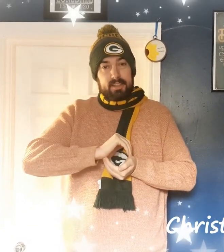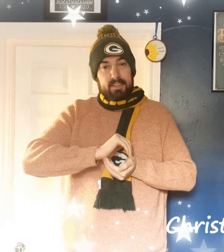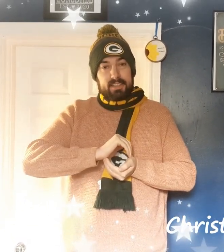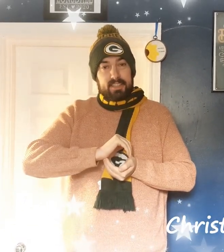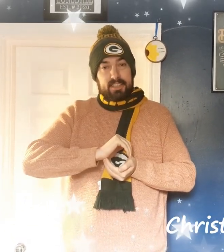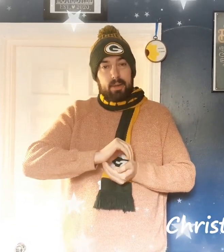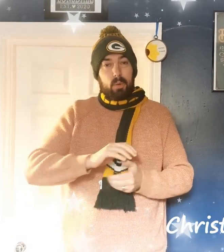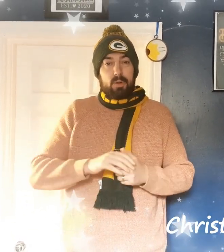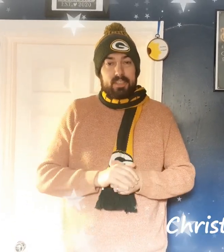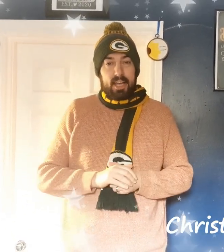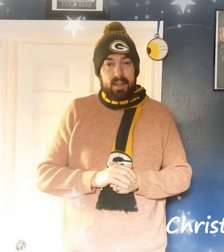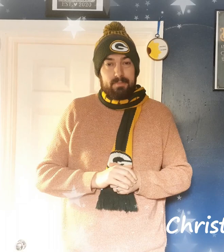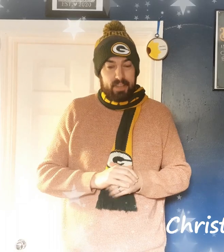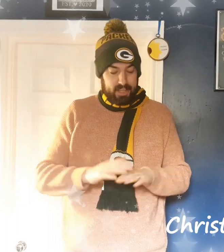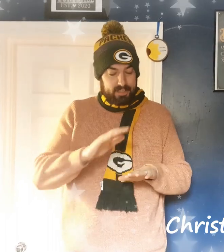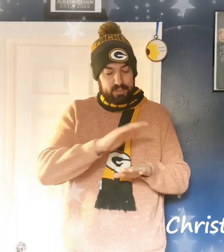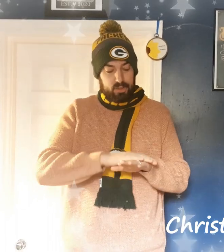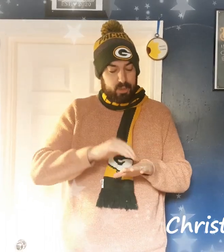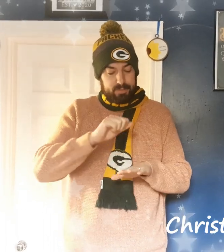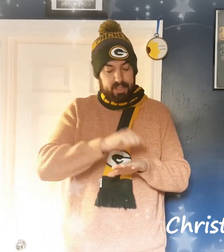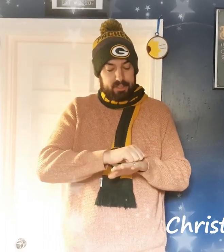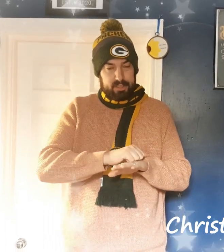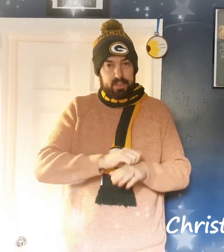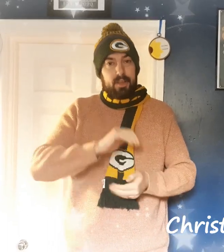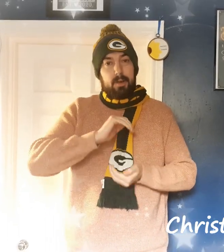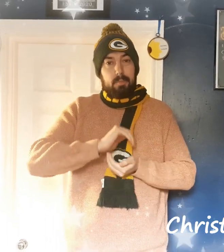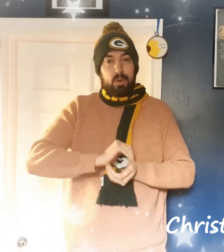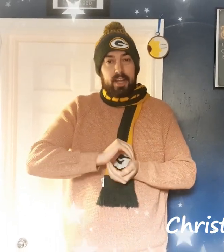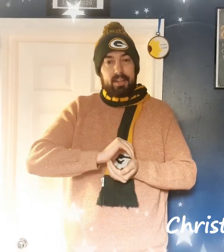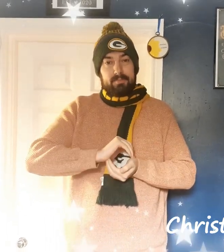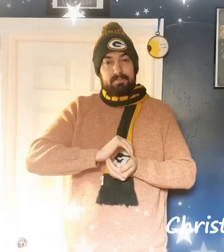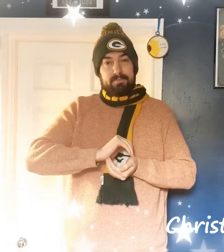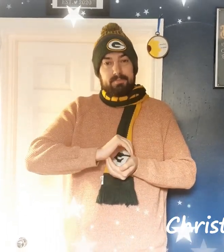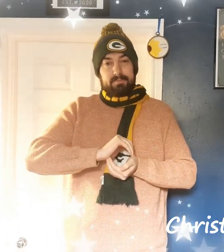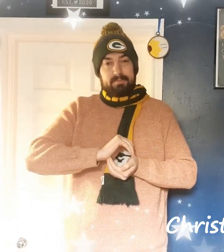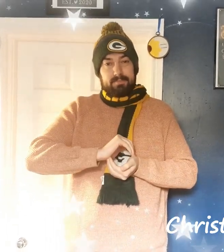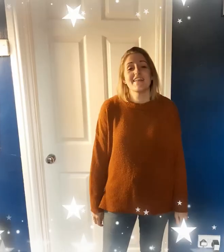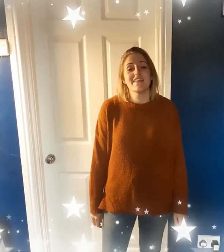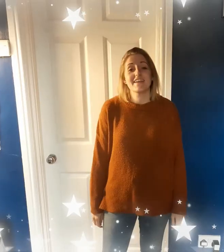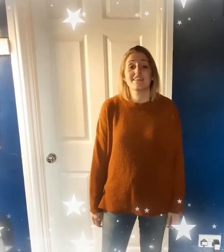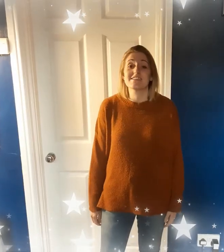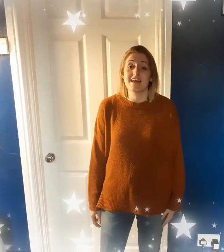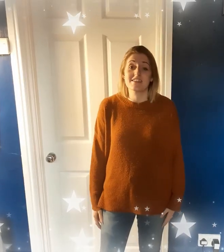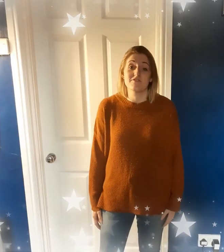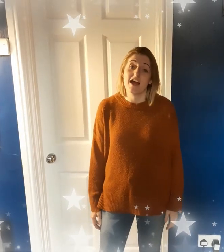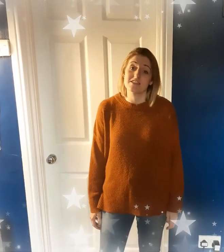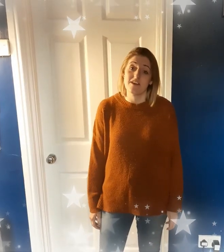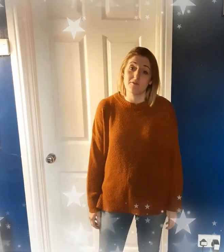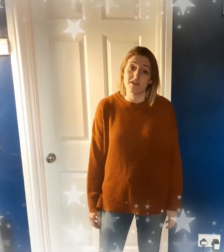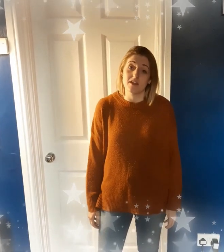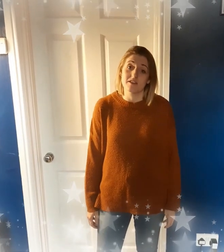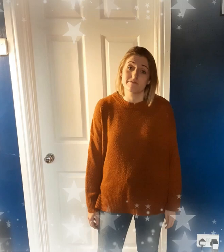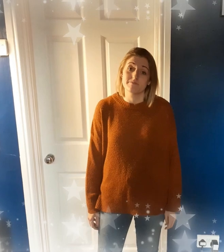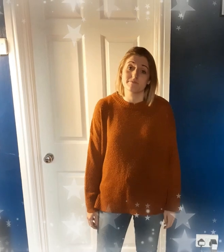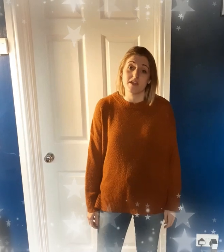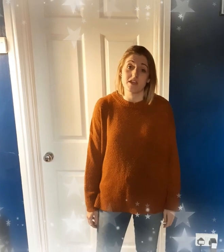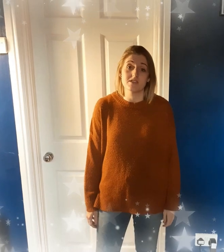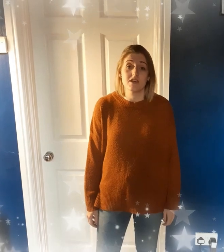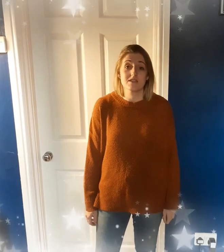So that sign one more time is Christmas pudding. The thing that Santa rides around in is a